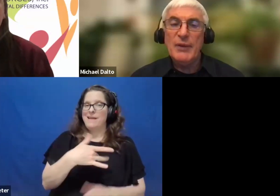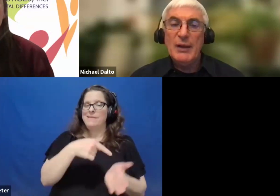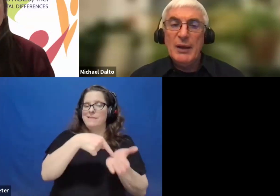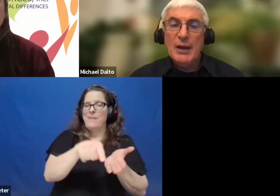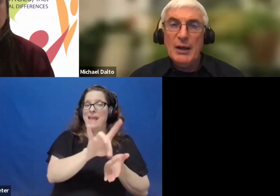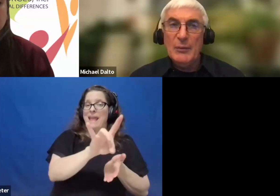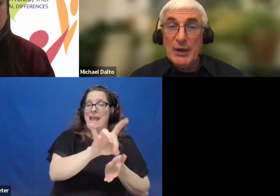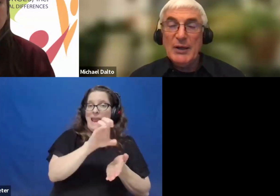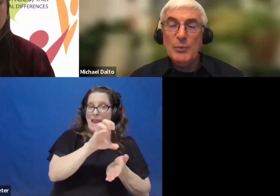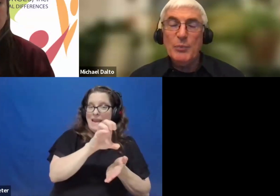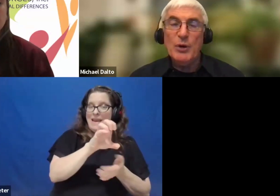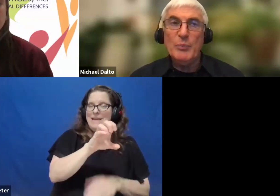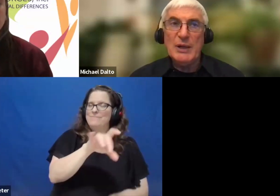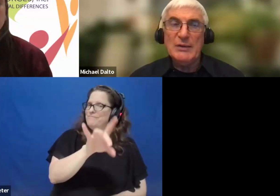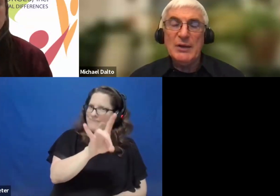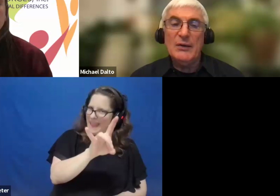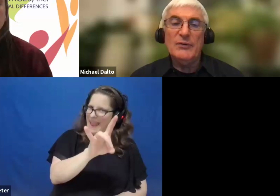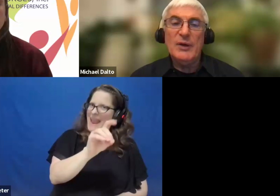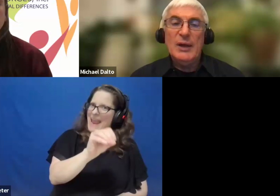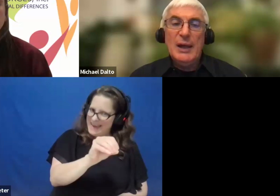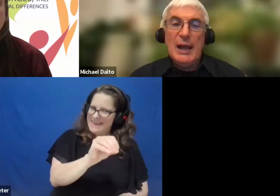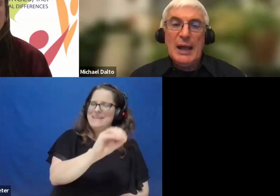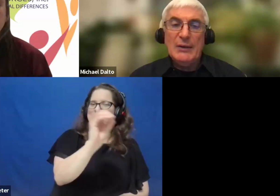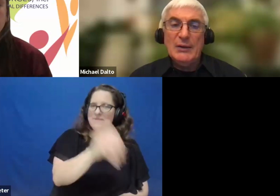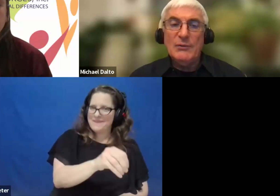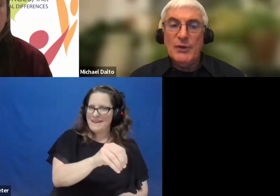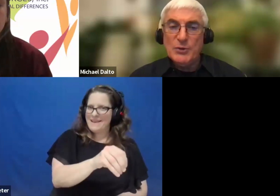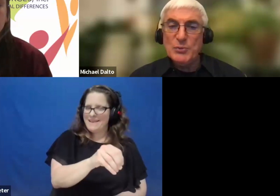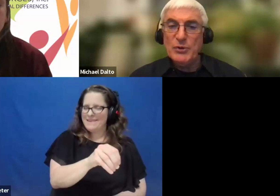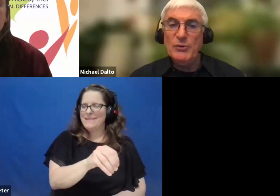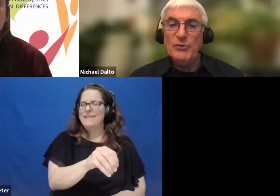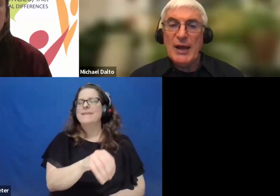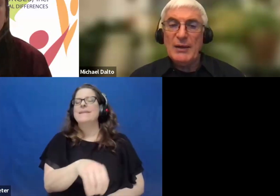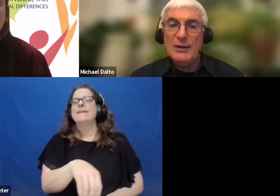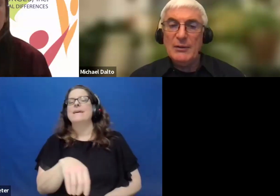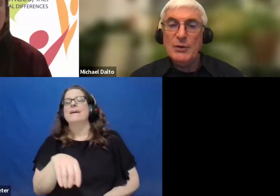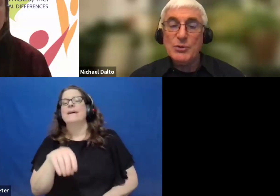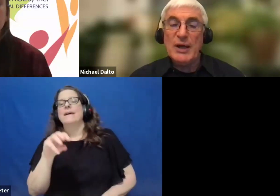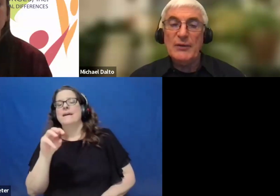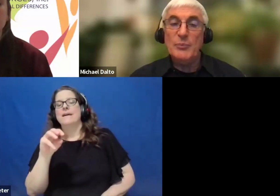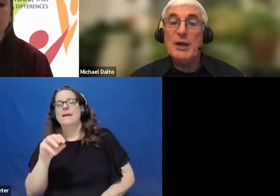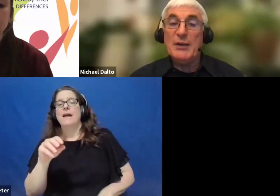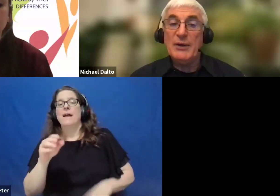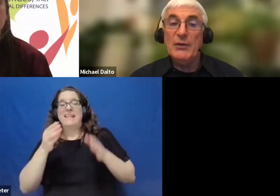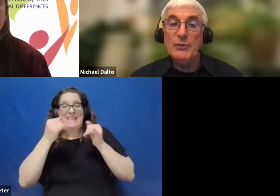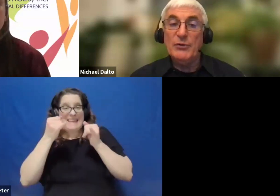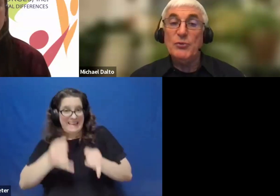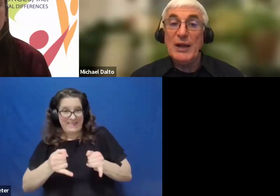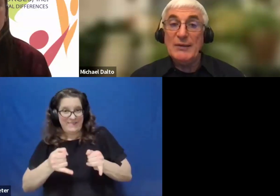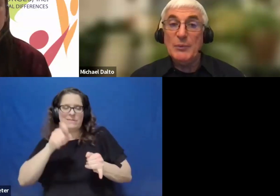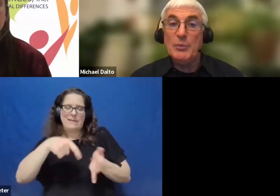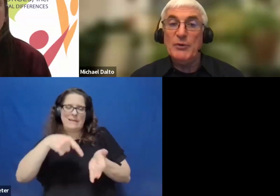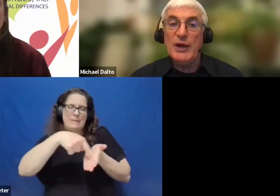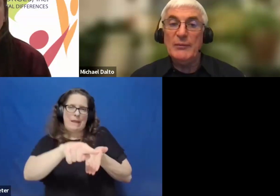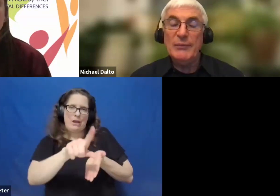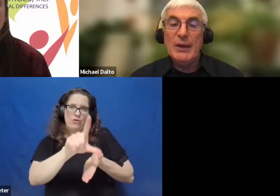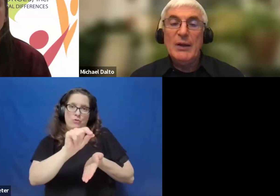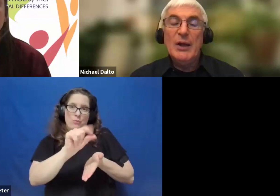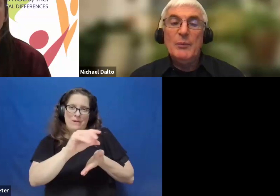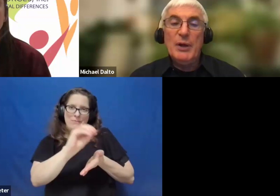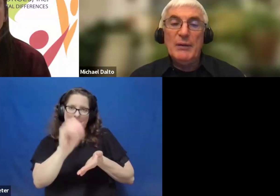expense. Medicare Part B does, and the individual usually has to pay the other